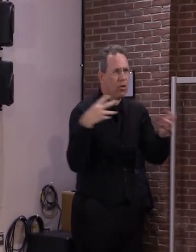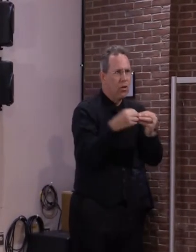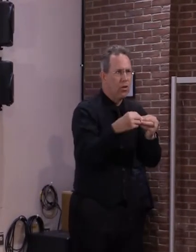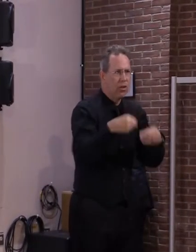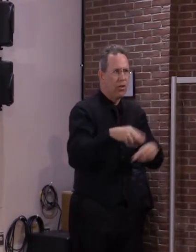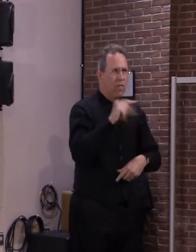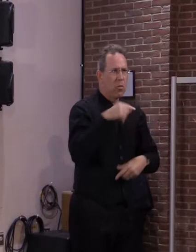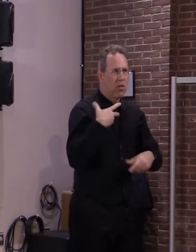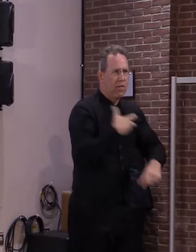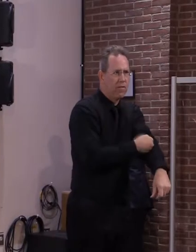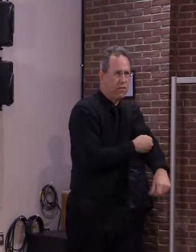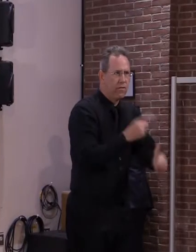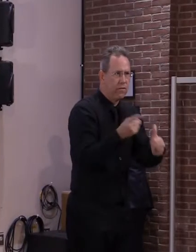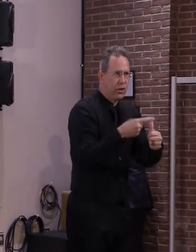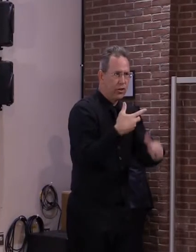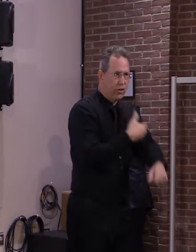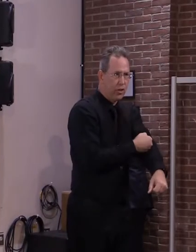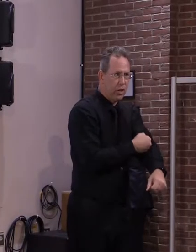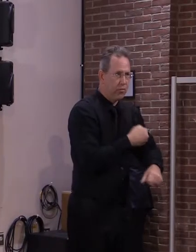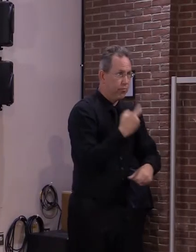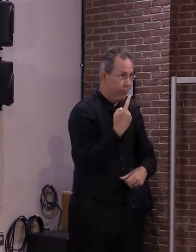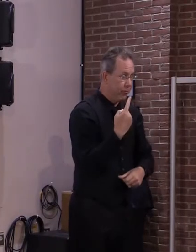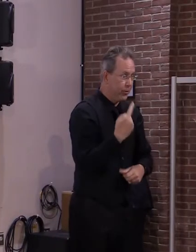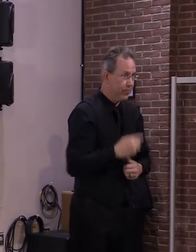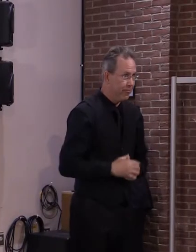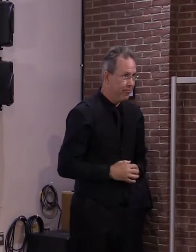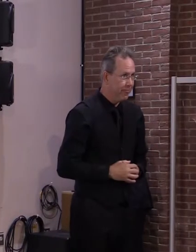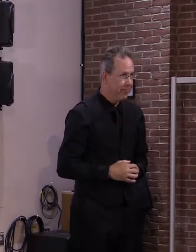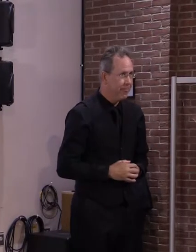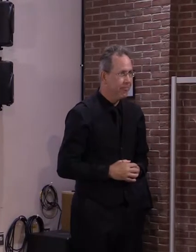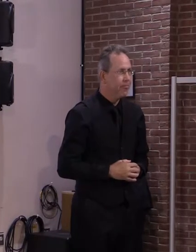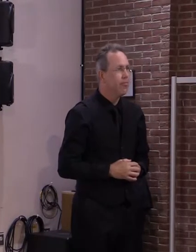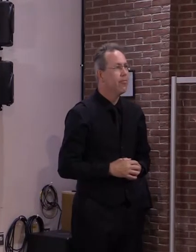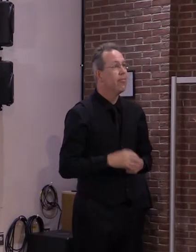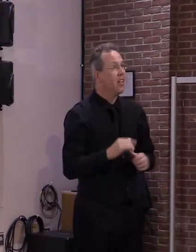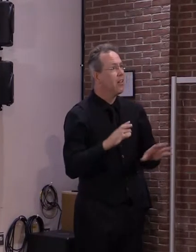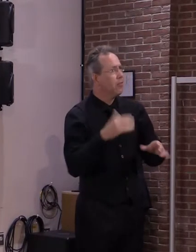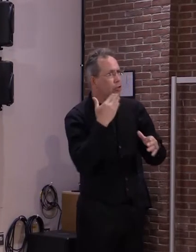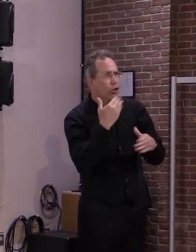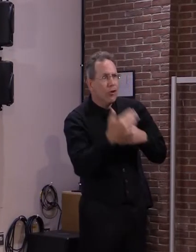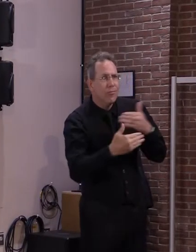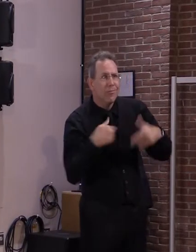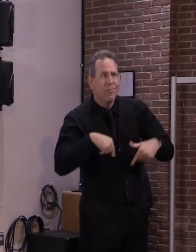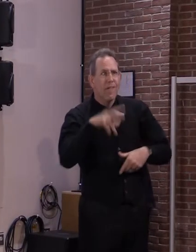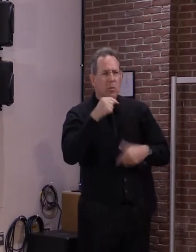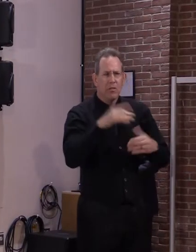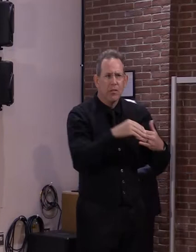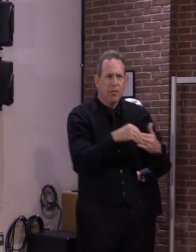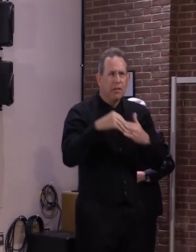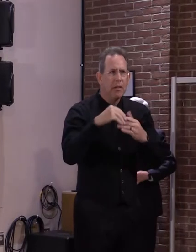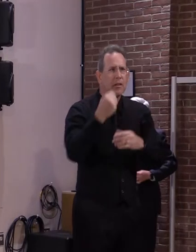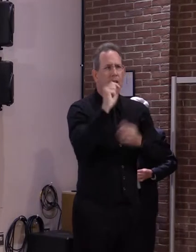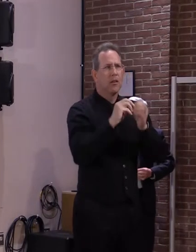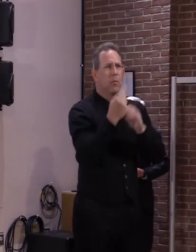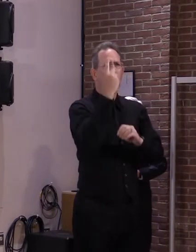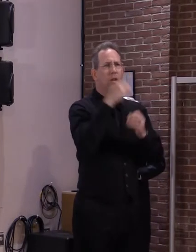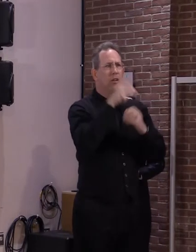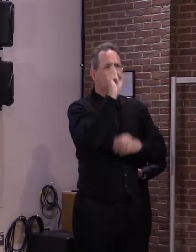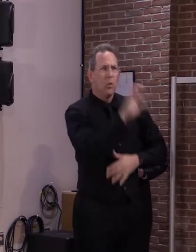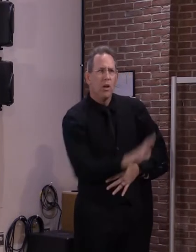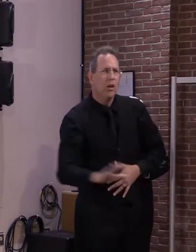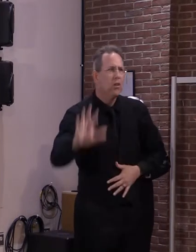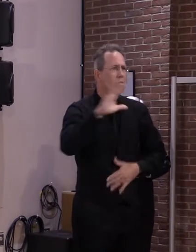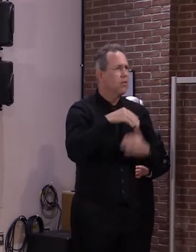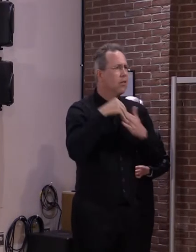least one dose of the vaccine, which continues to lead the nation. And we're closing in on our 80%